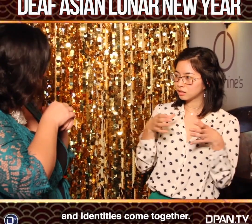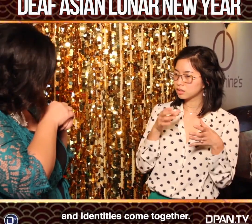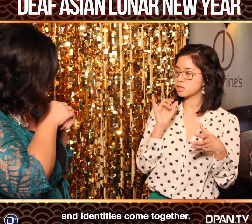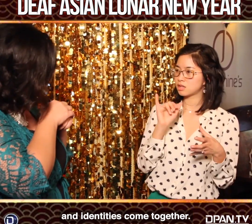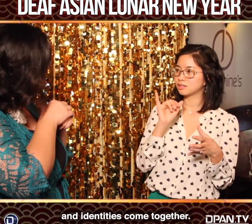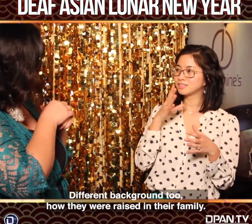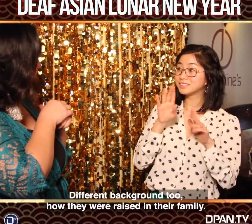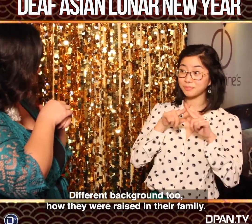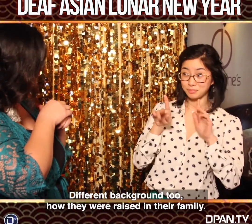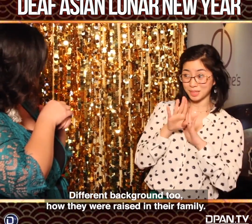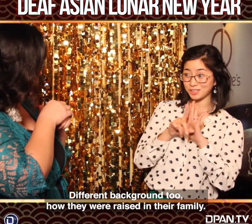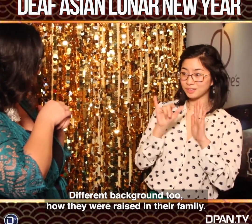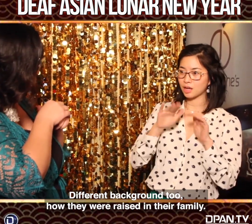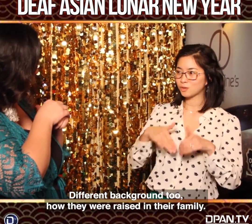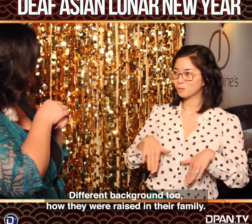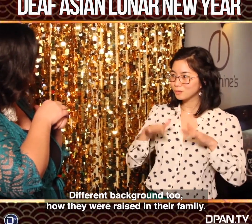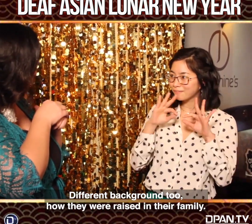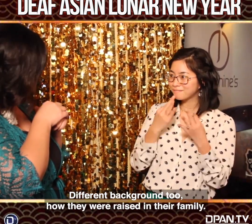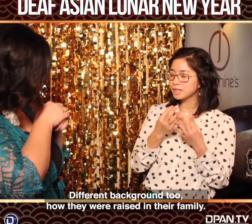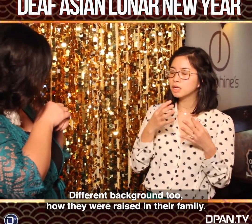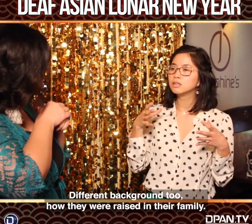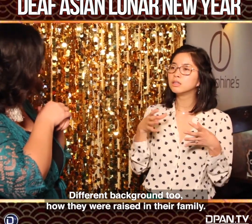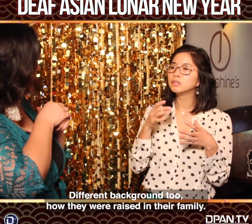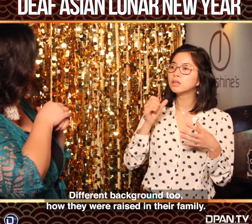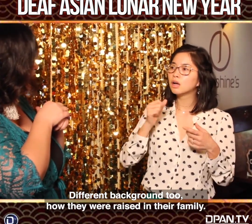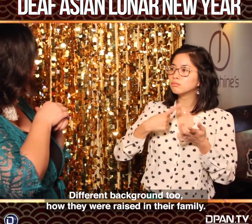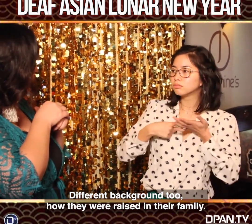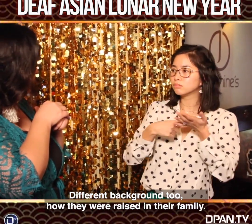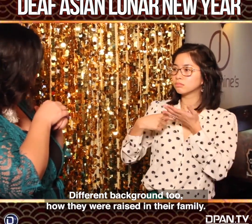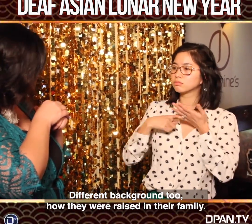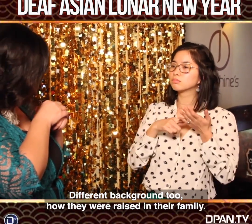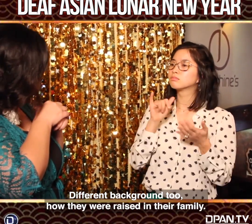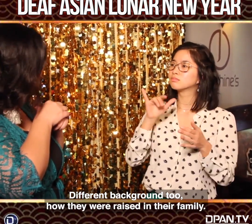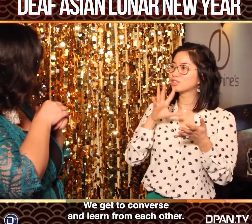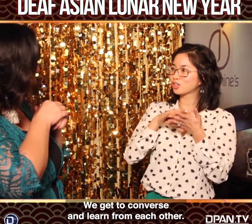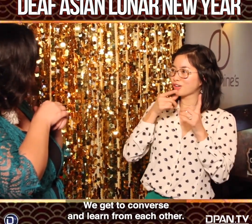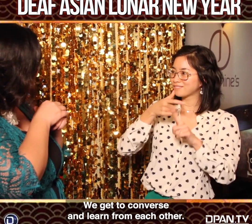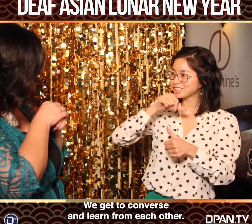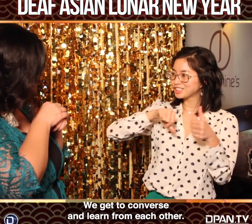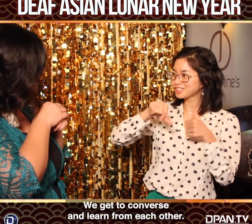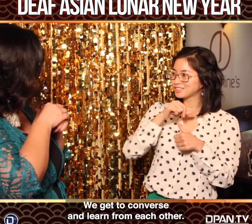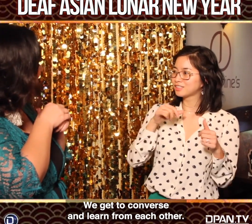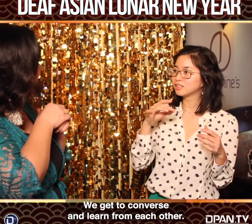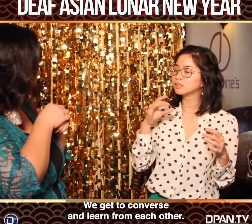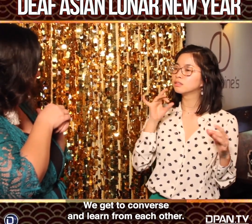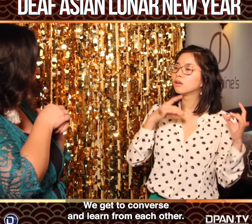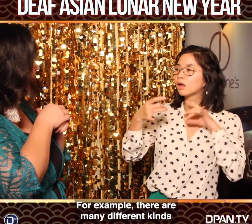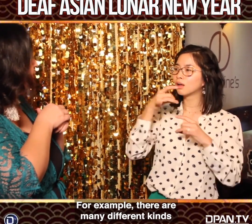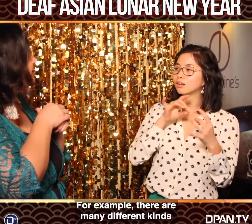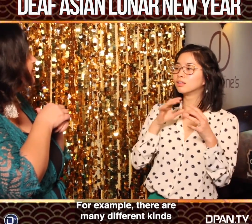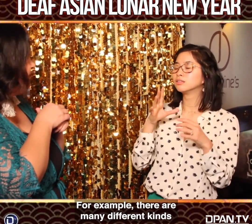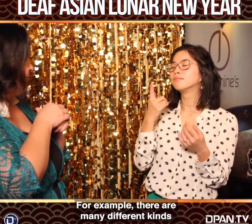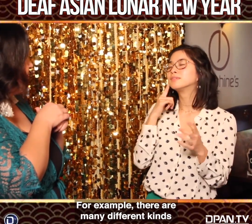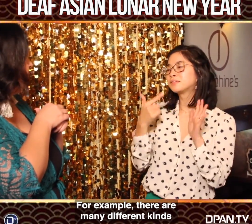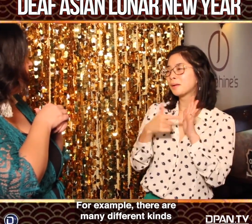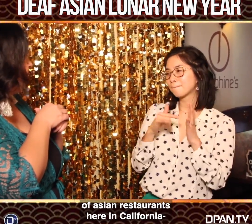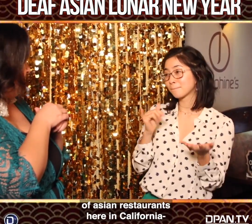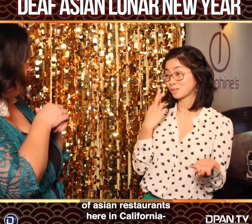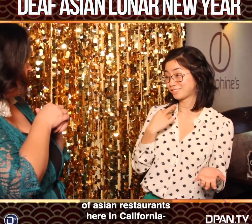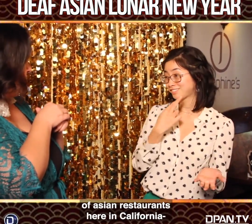together, different backgrounds too, how they were raised in their family. We get to converse and learn from each other. For example, there are many different kinds of Asian restaurants